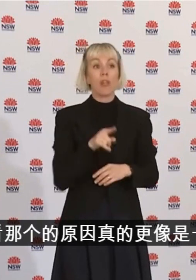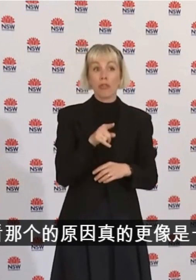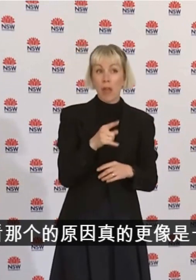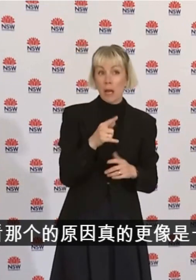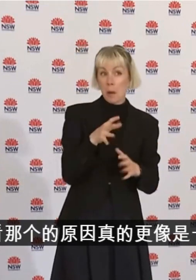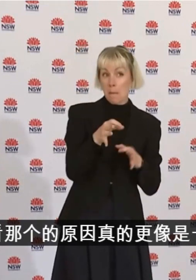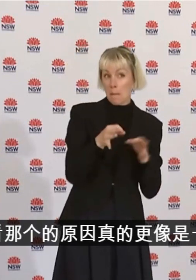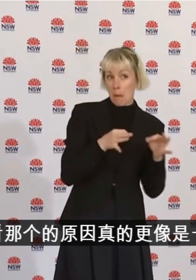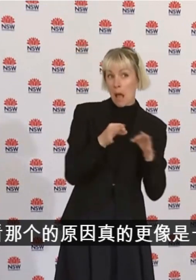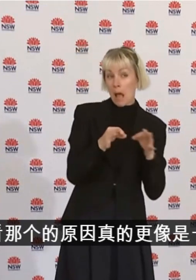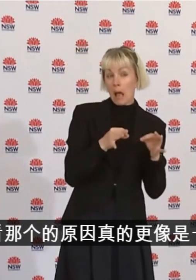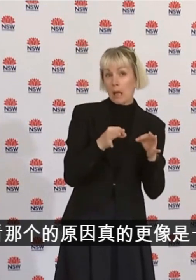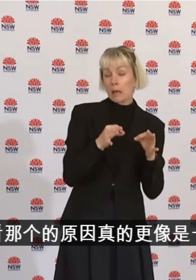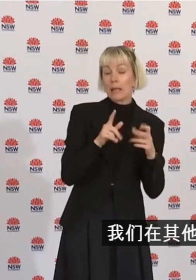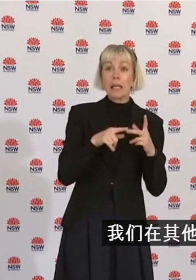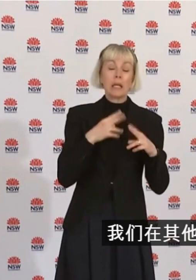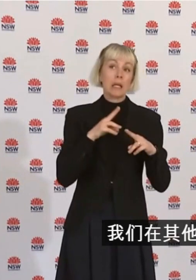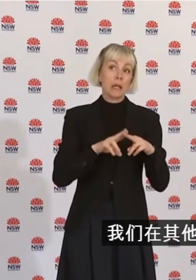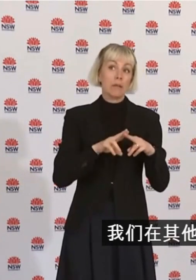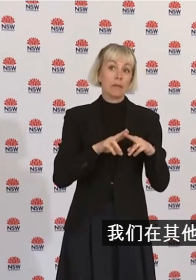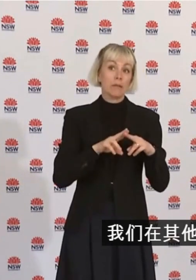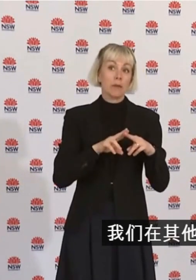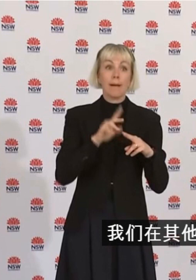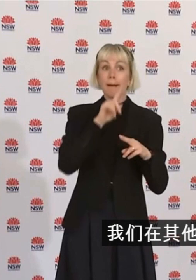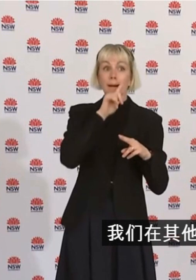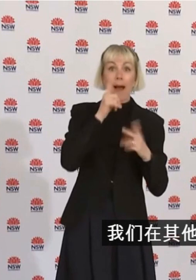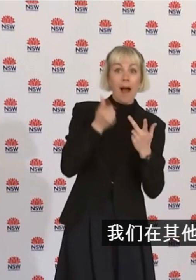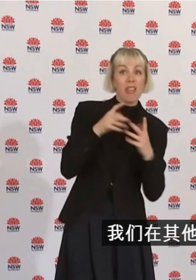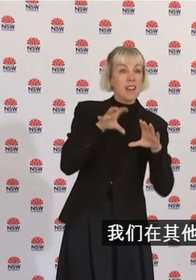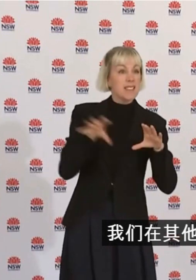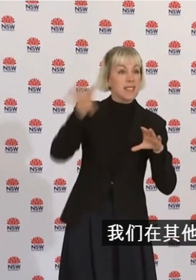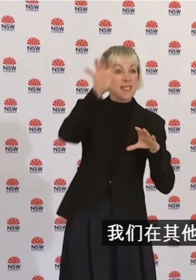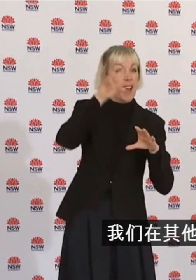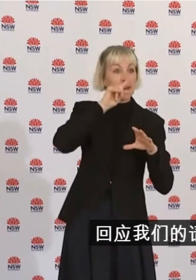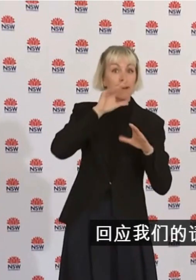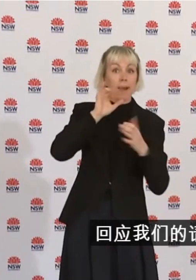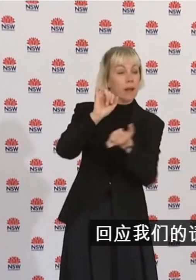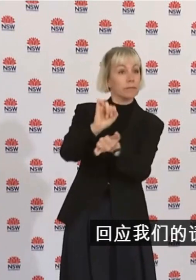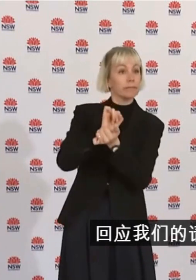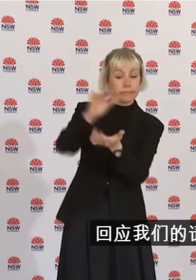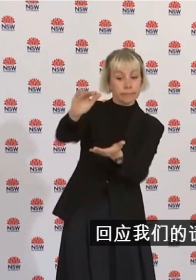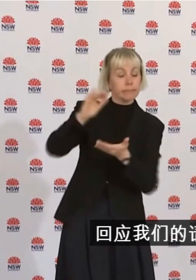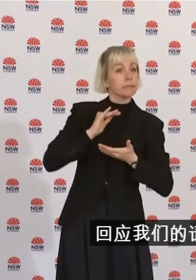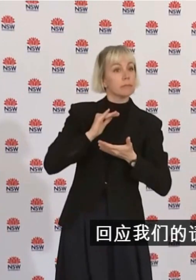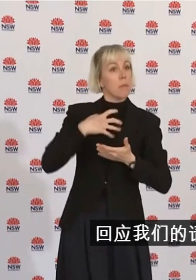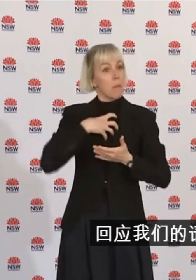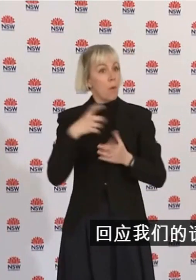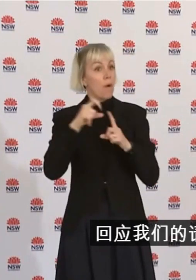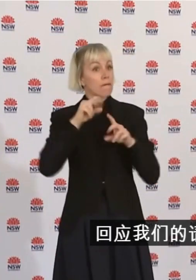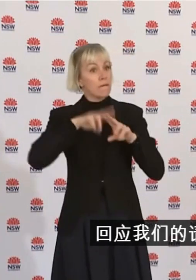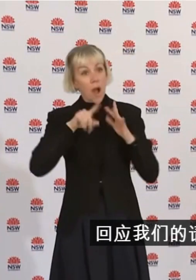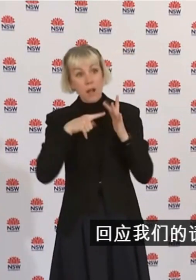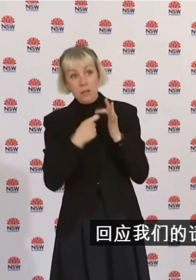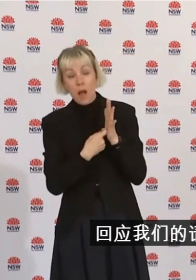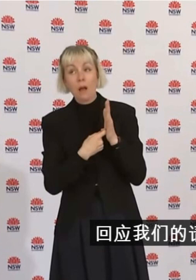a case of, well, if we can't get our friends in other states or our federal government to respond to our